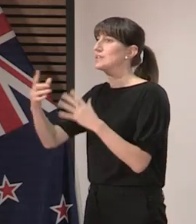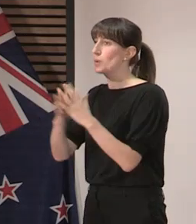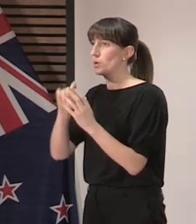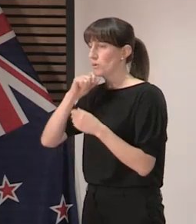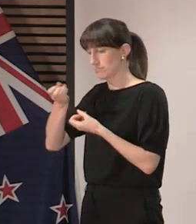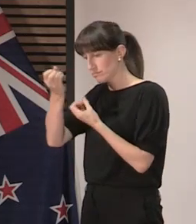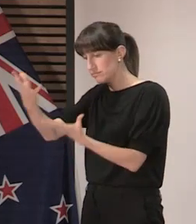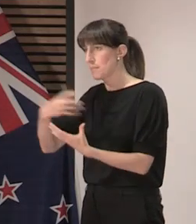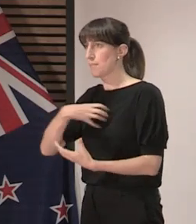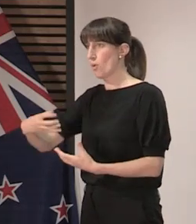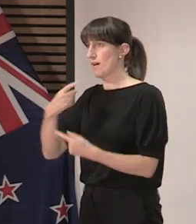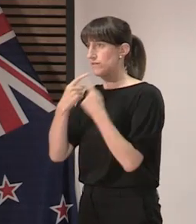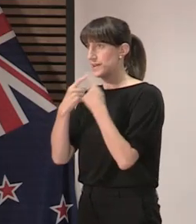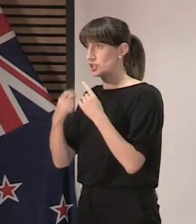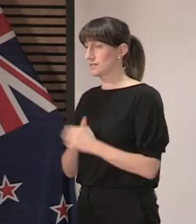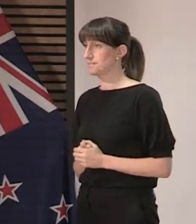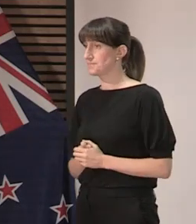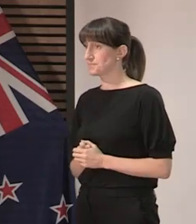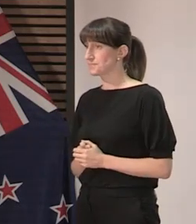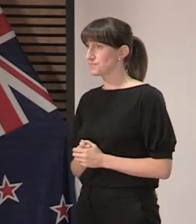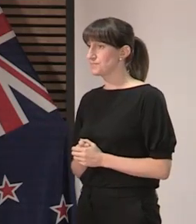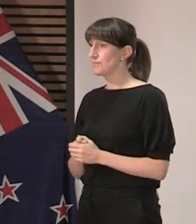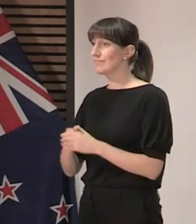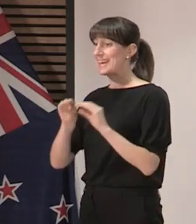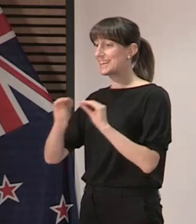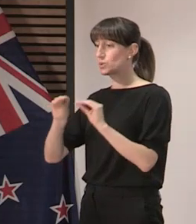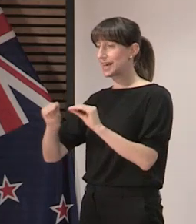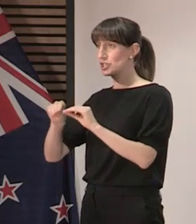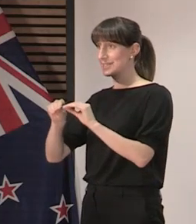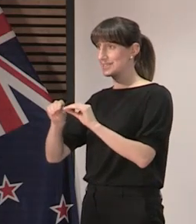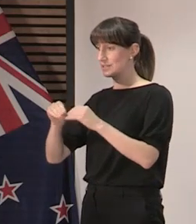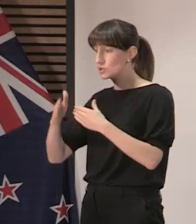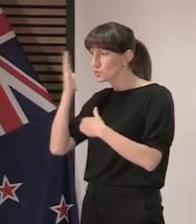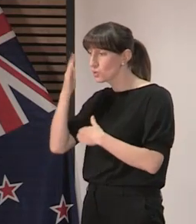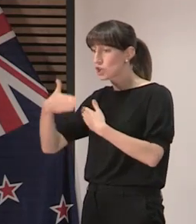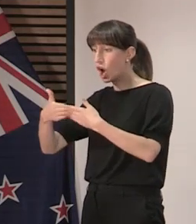services. Our approach to reopening the education system is based